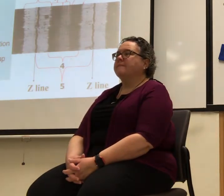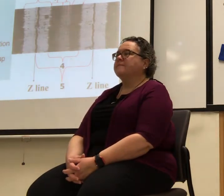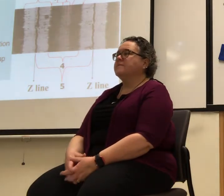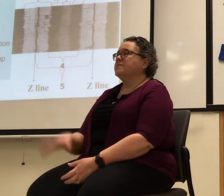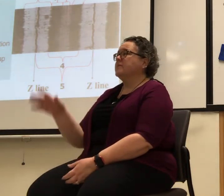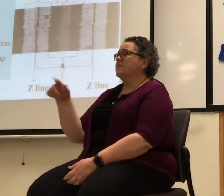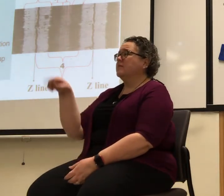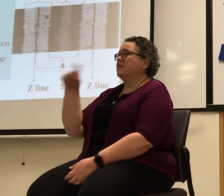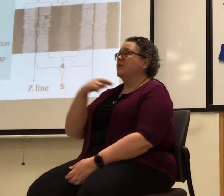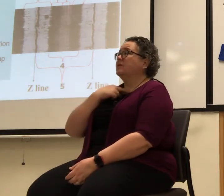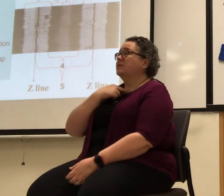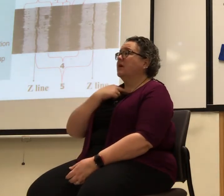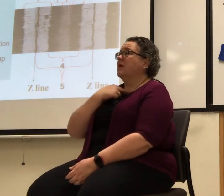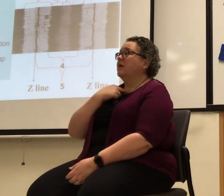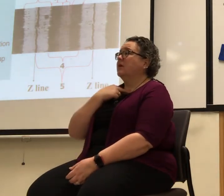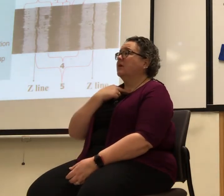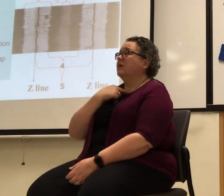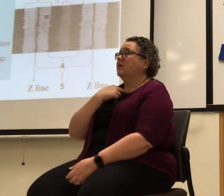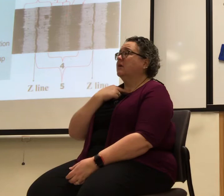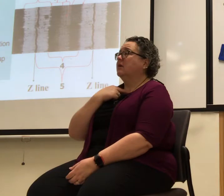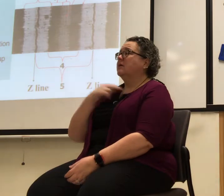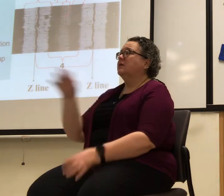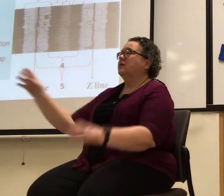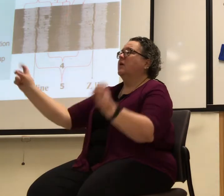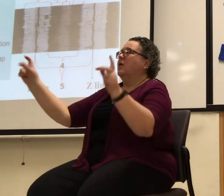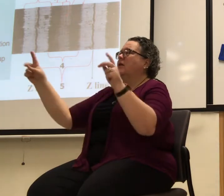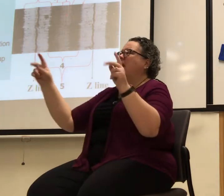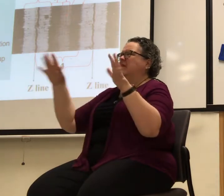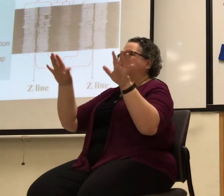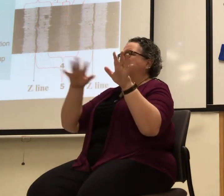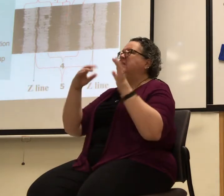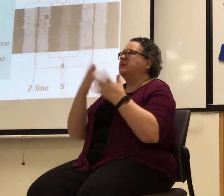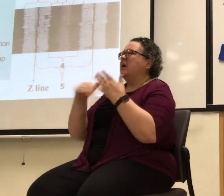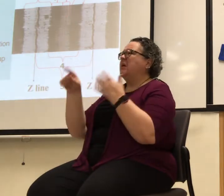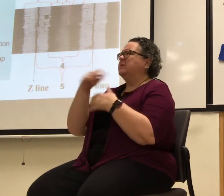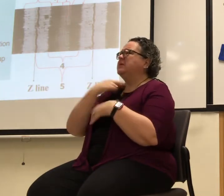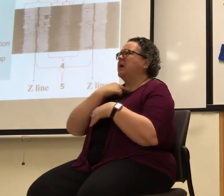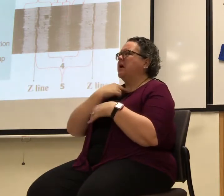You get stuck on any of them? Let's reconvene.